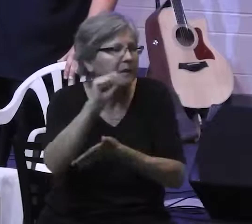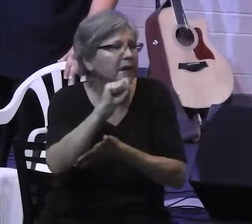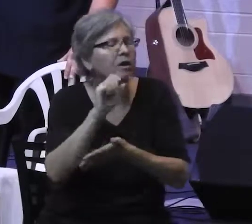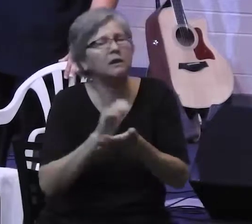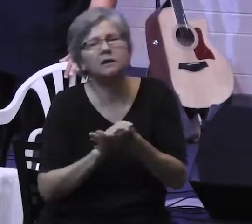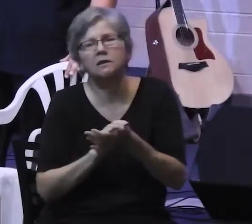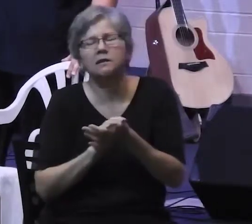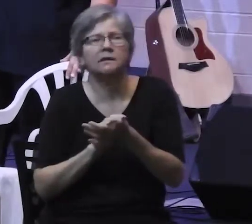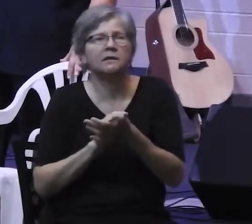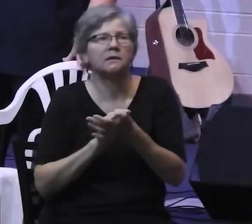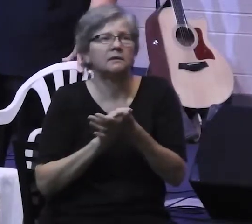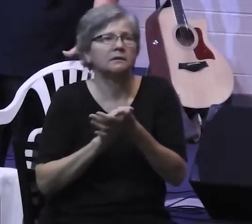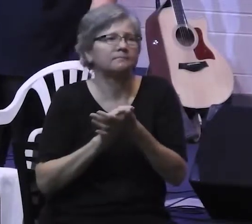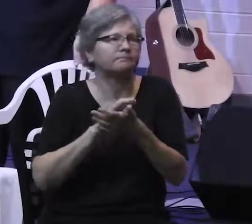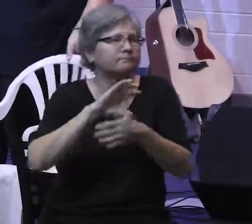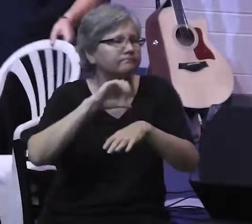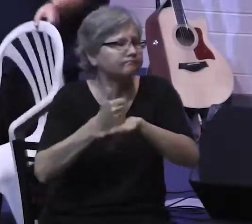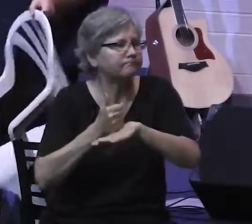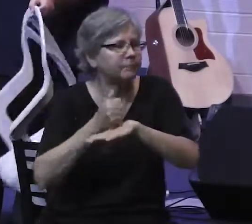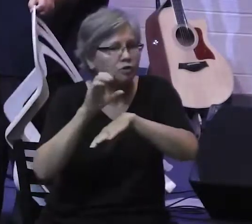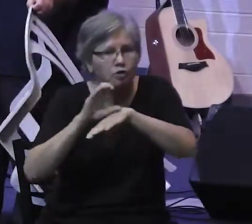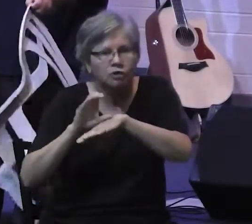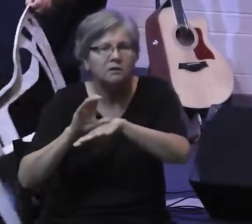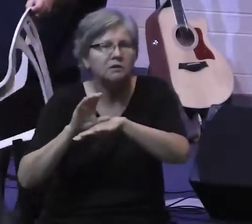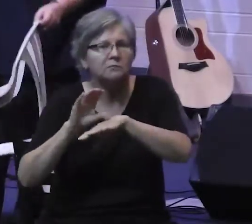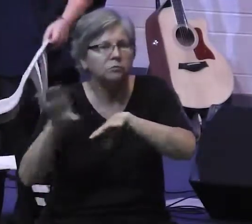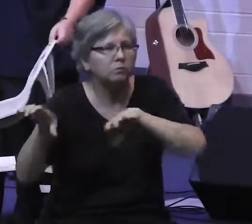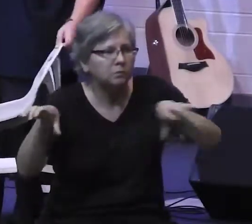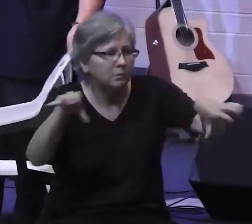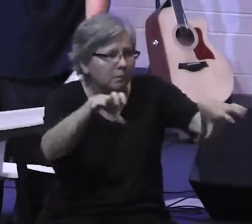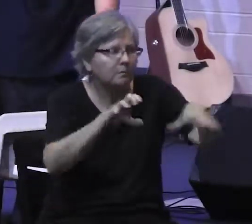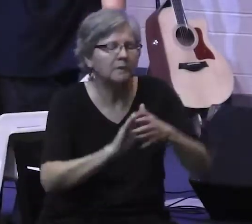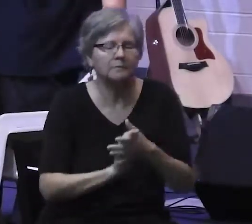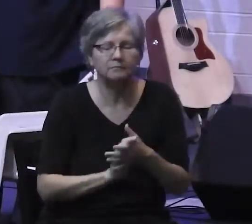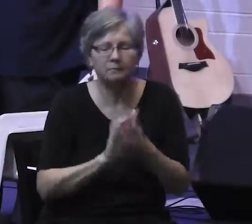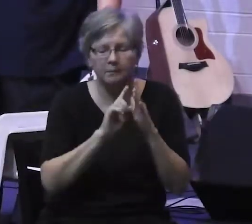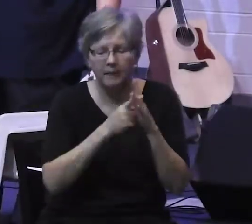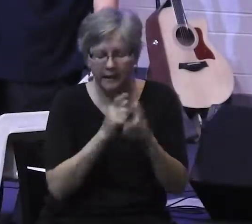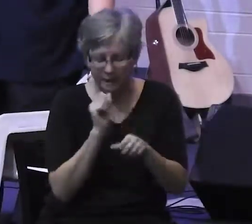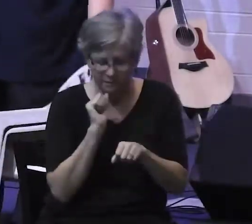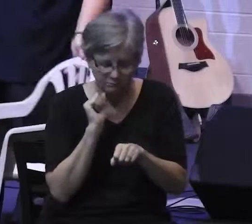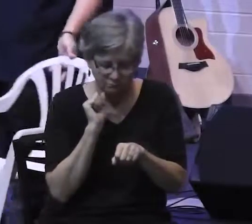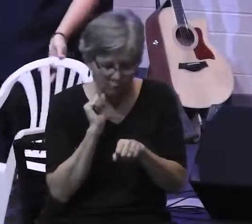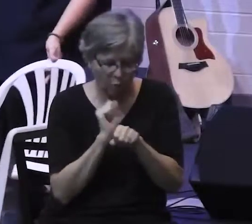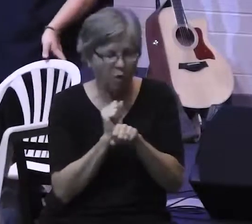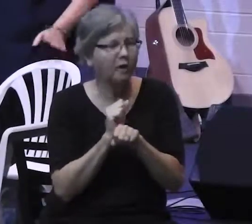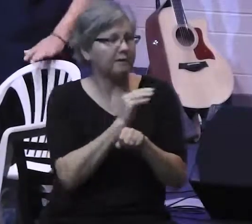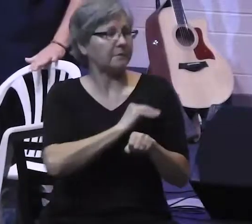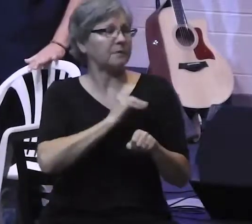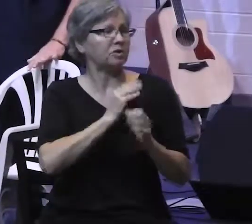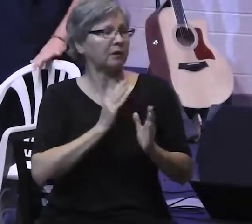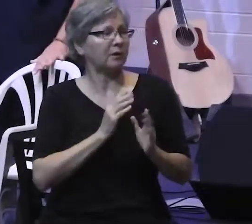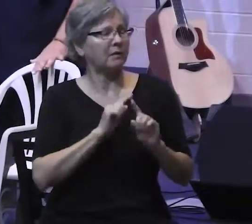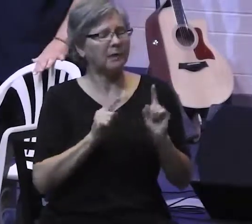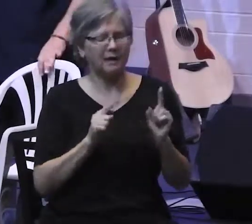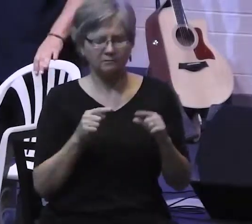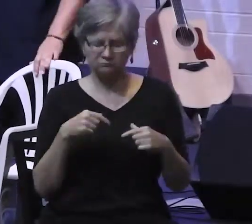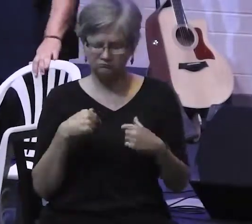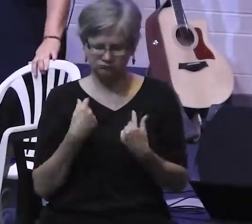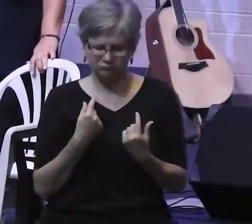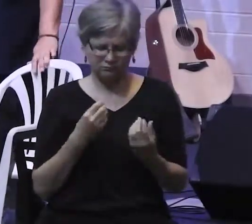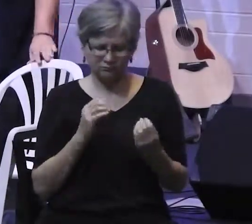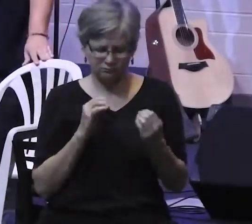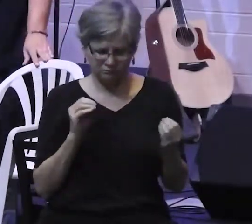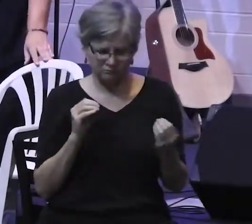pastor, just started as a missionary. But nothing's working for this man in his